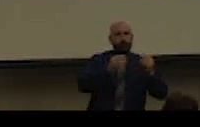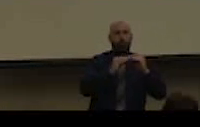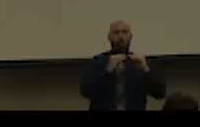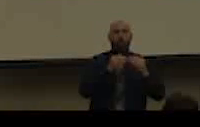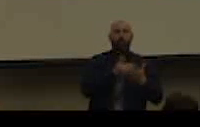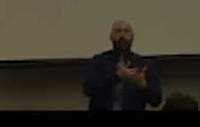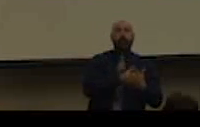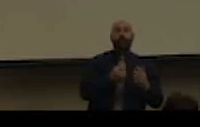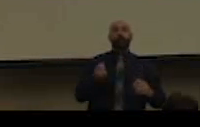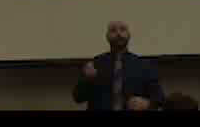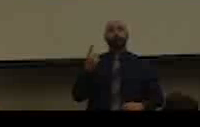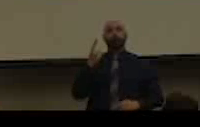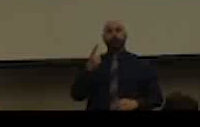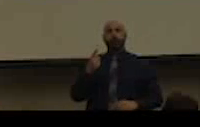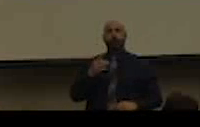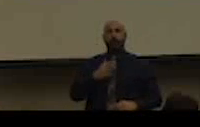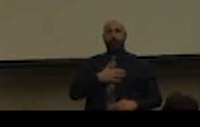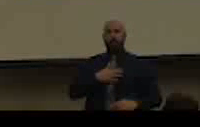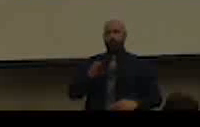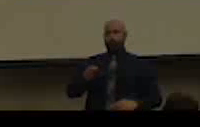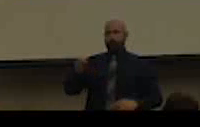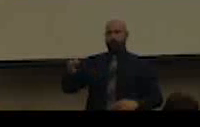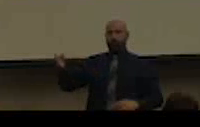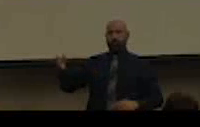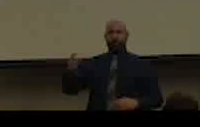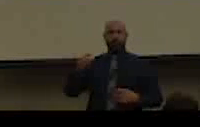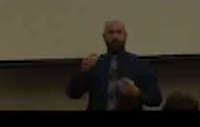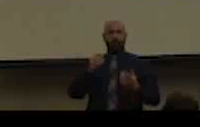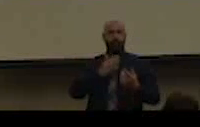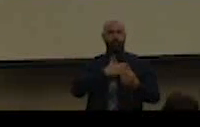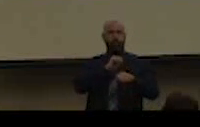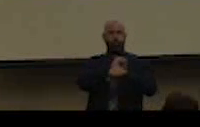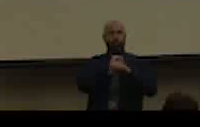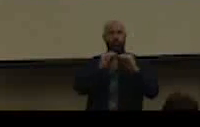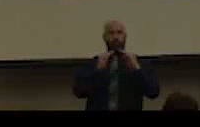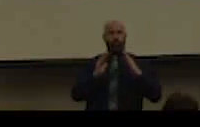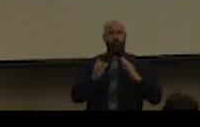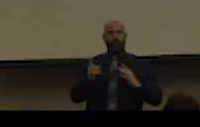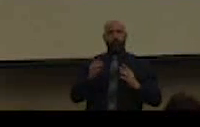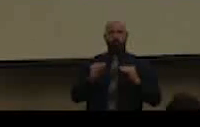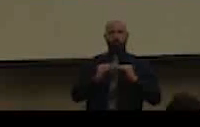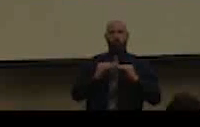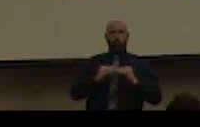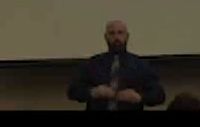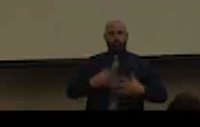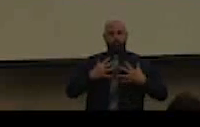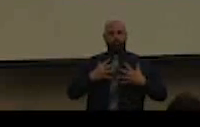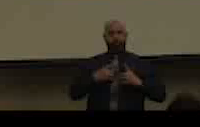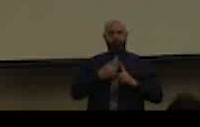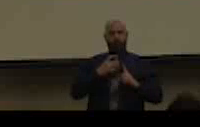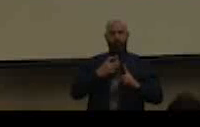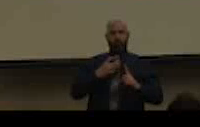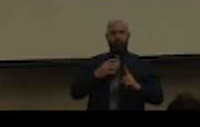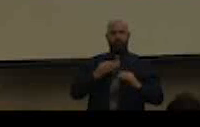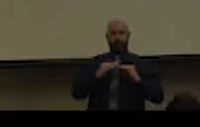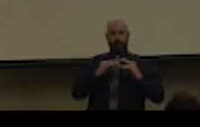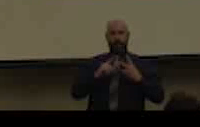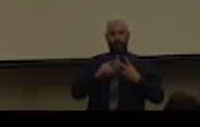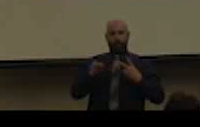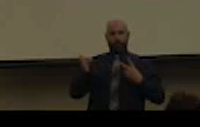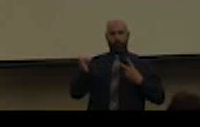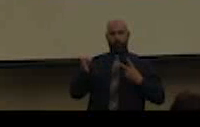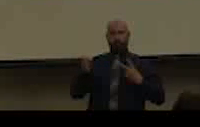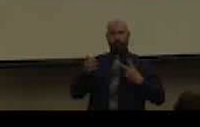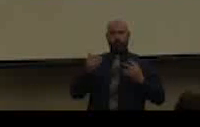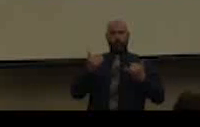more compelled by me or a colleague who's from the community saying, here's the current state of play in EBR, here's where we